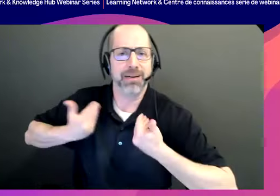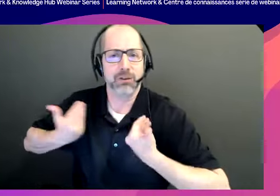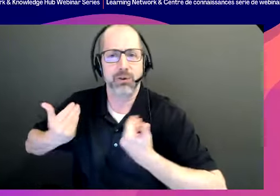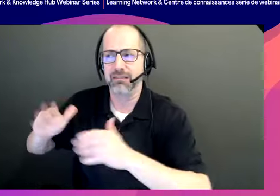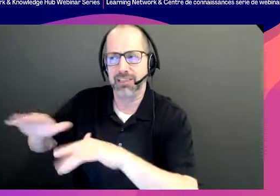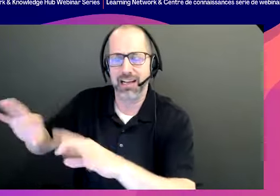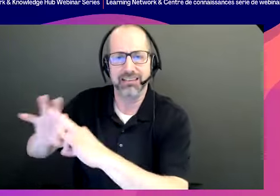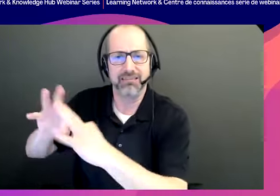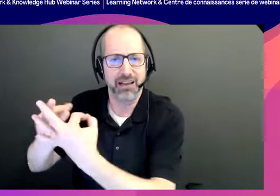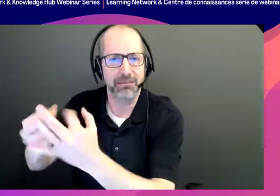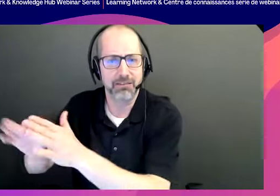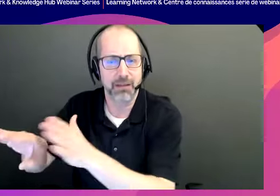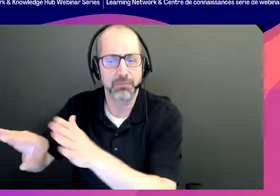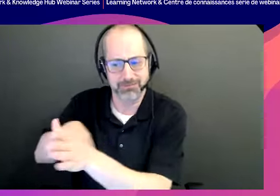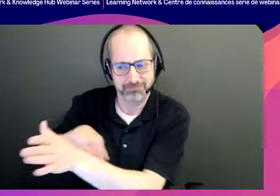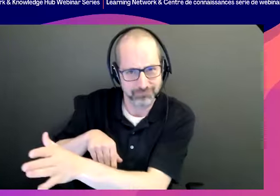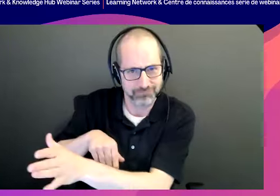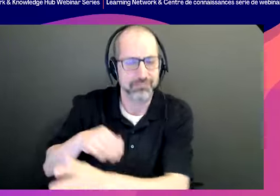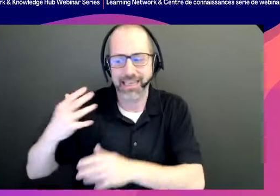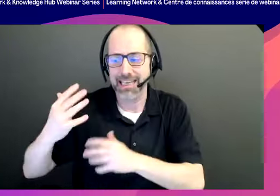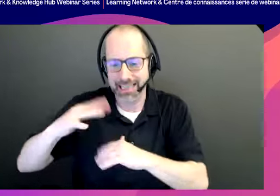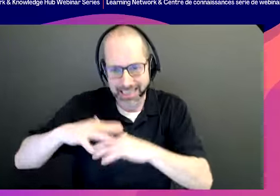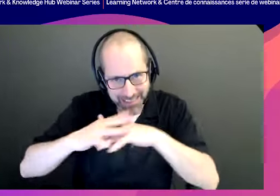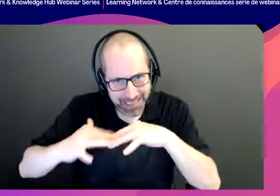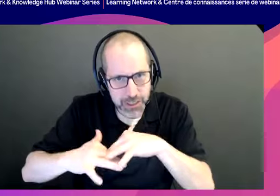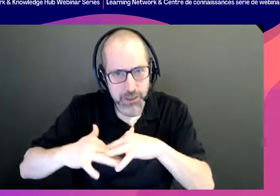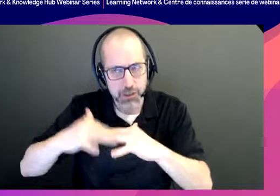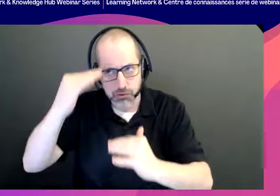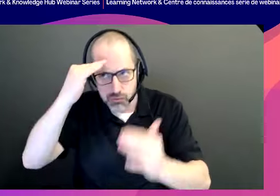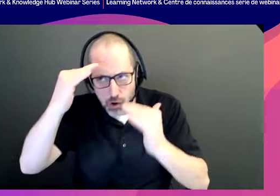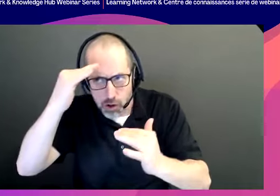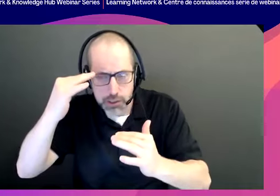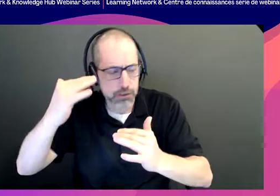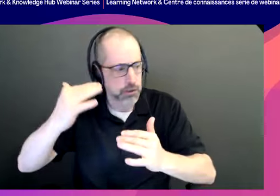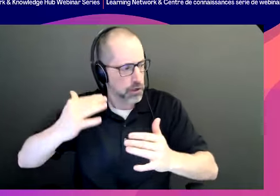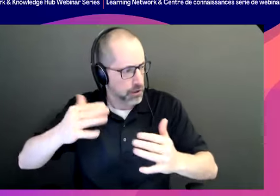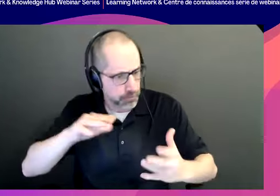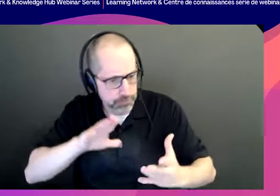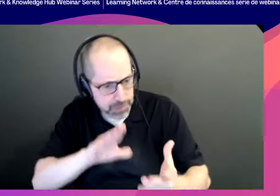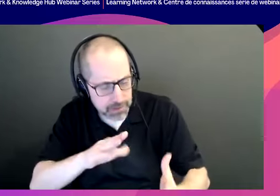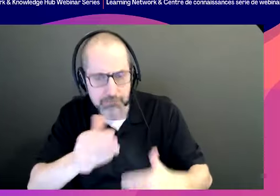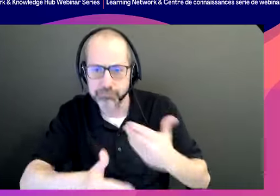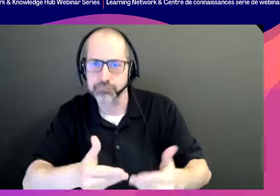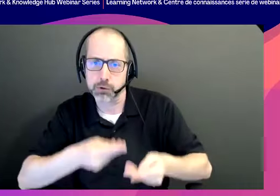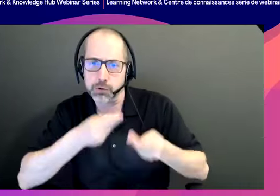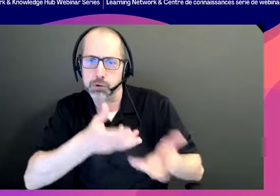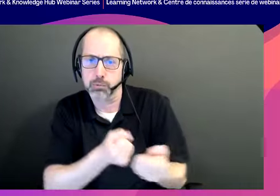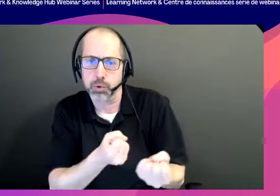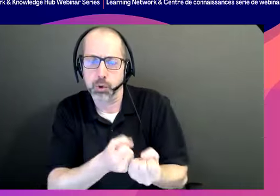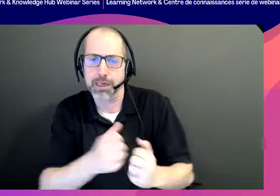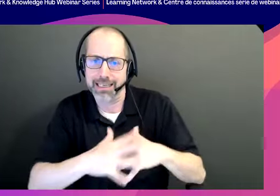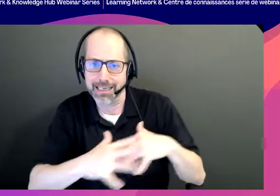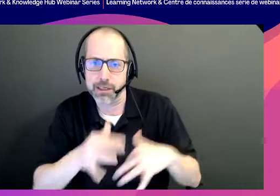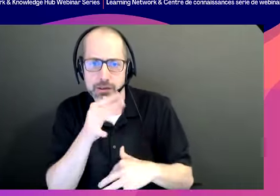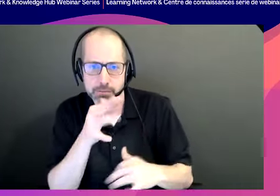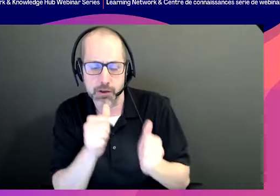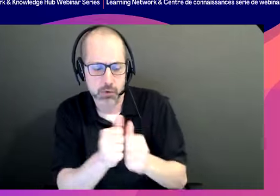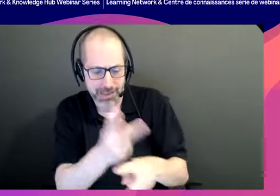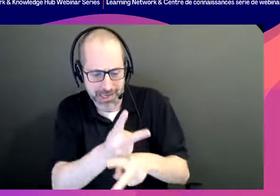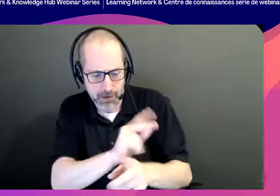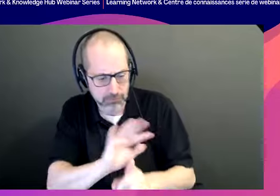foster Indigenous ways of knowing and being to support Indigenous mothers with wraparound care so they can safely care for their